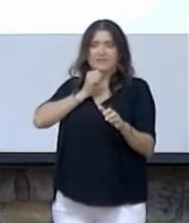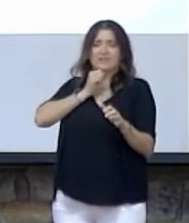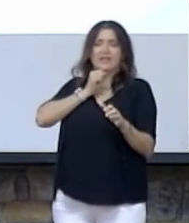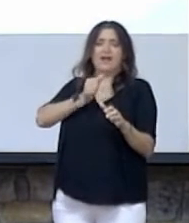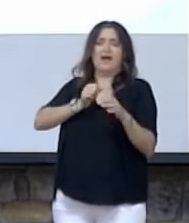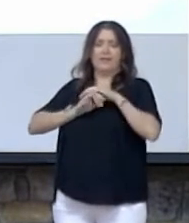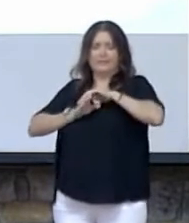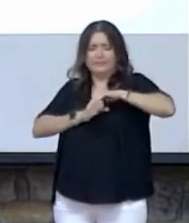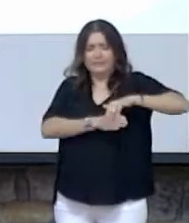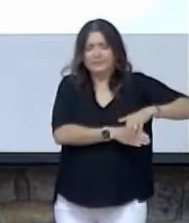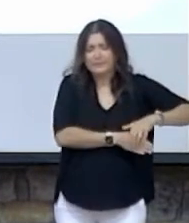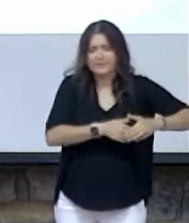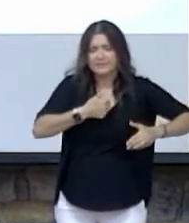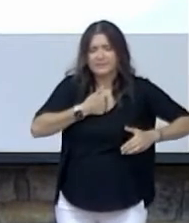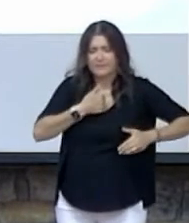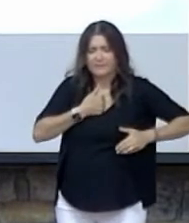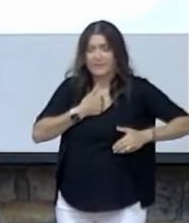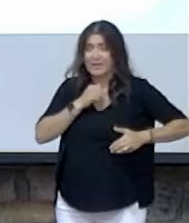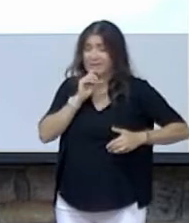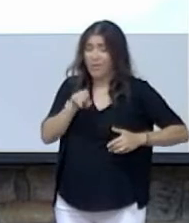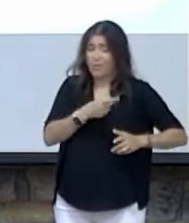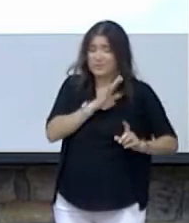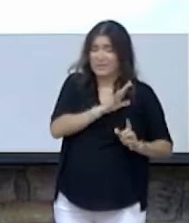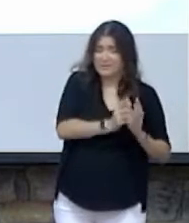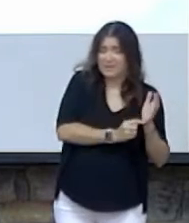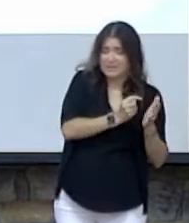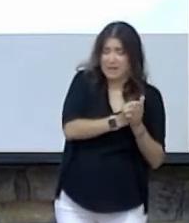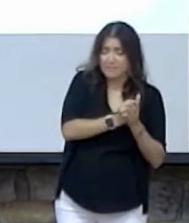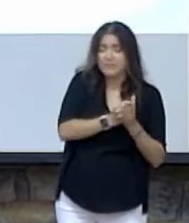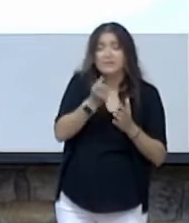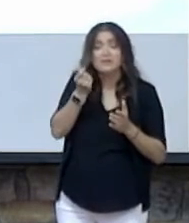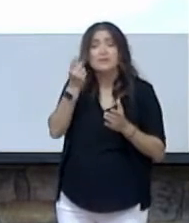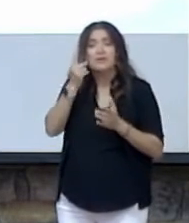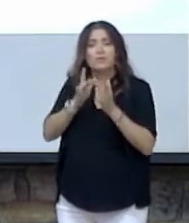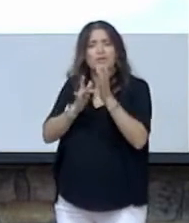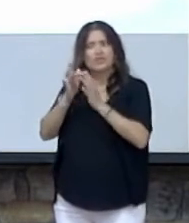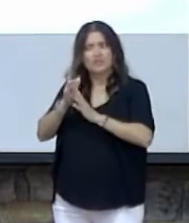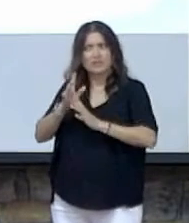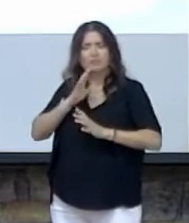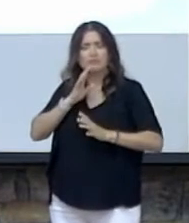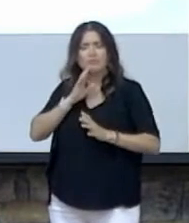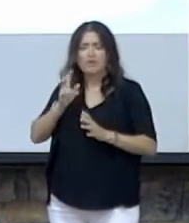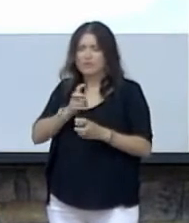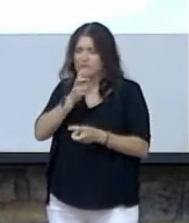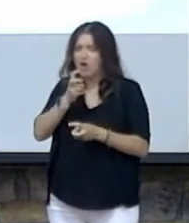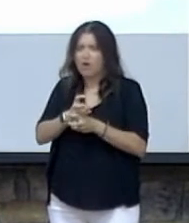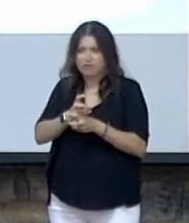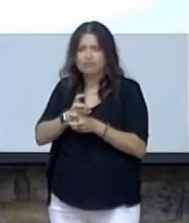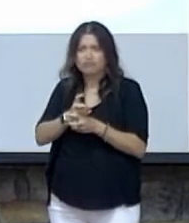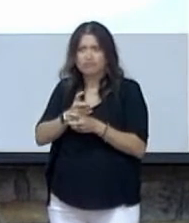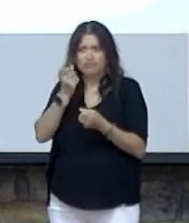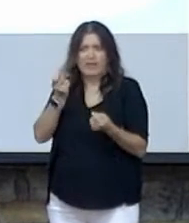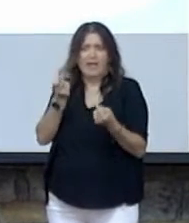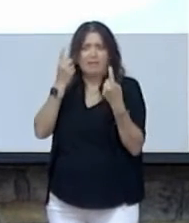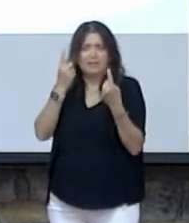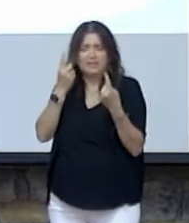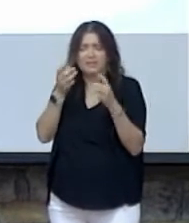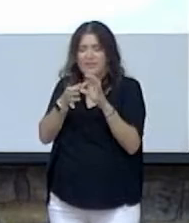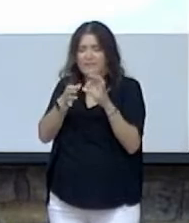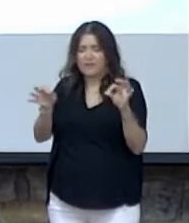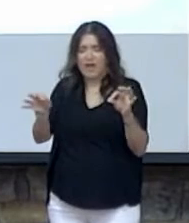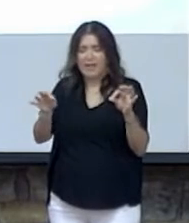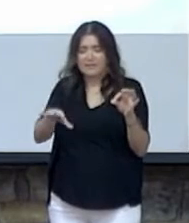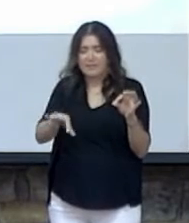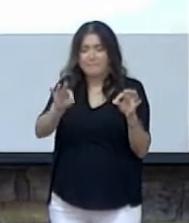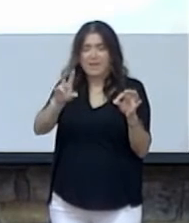imagine. Not just then. You see, when Jesus spoke these words, there was a very harsh reality to the phrase, "Pick up